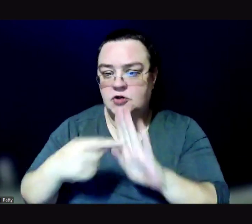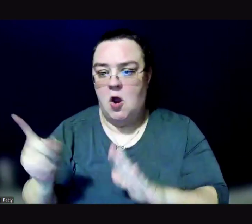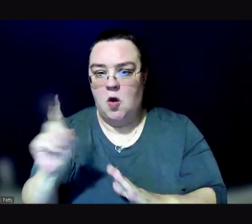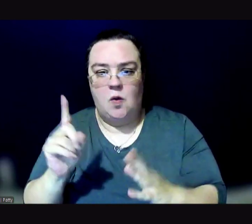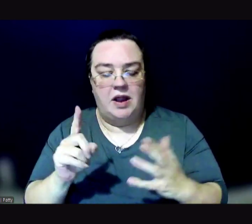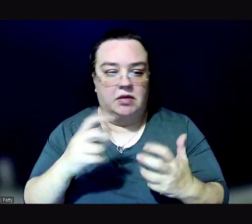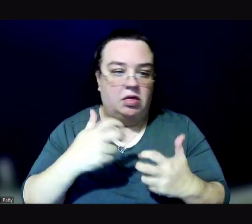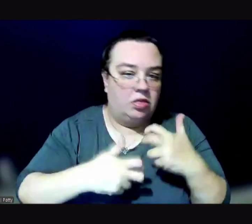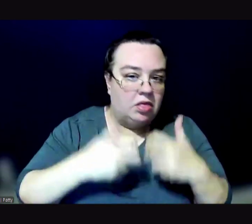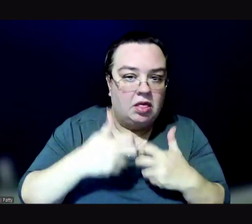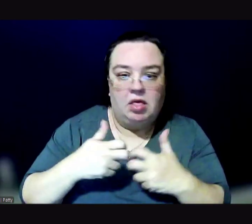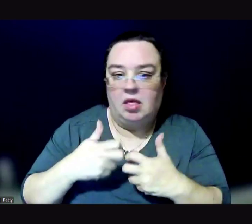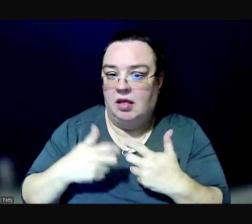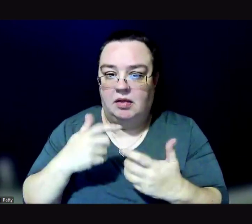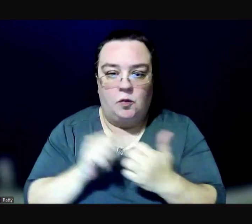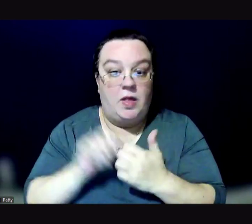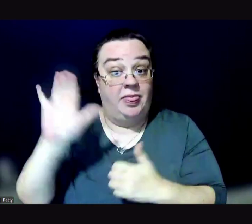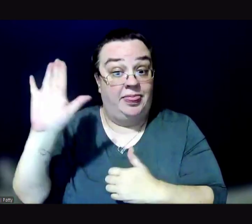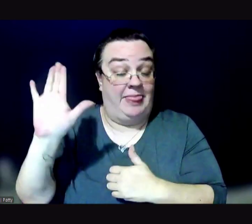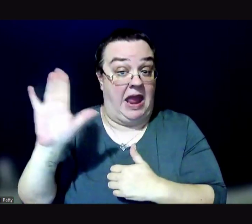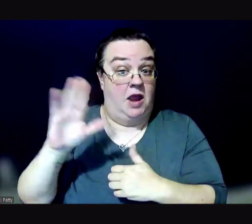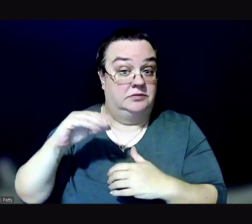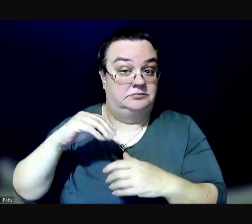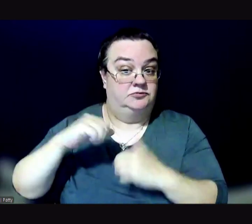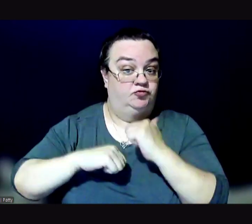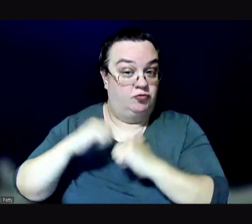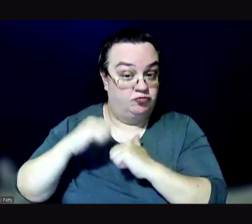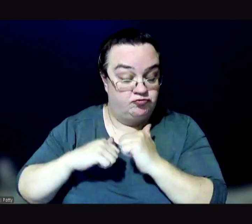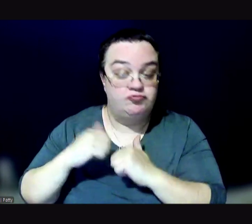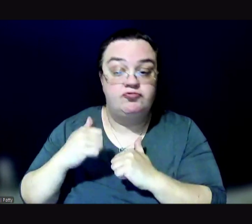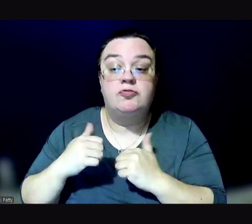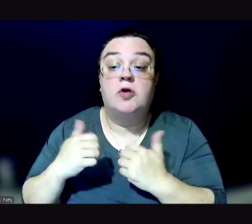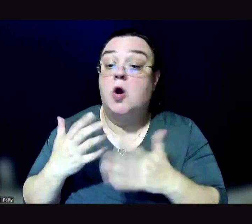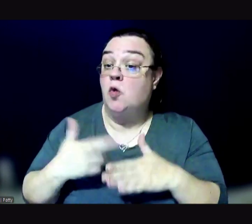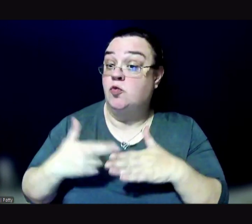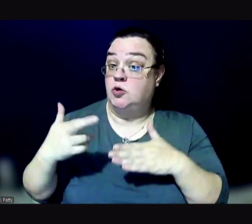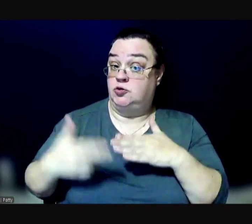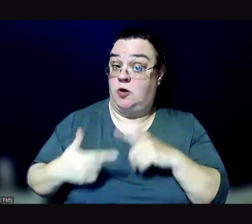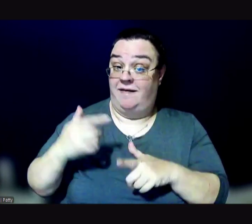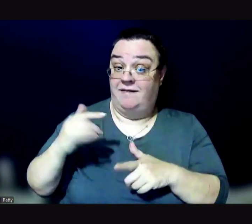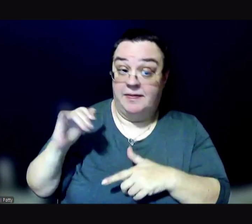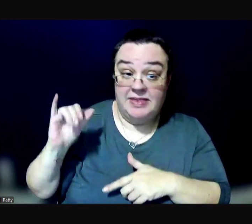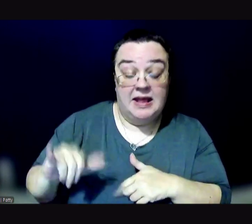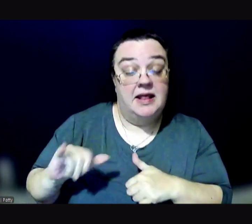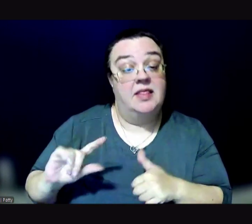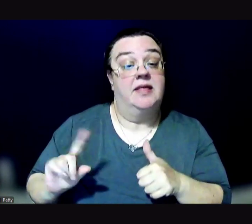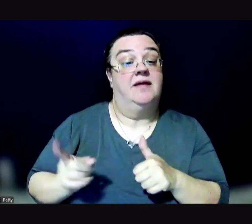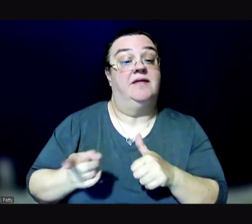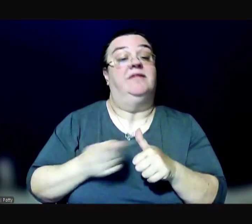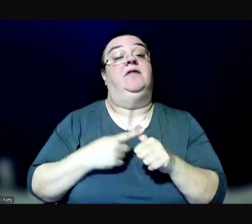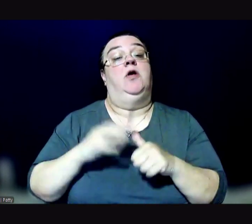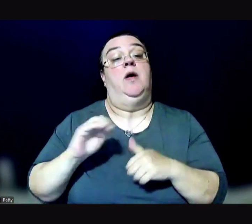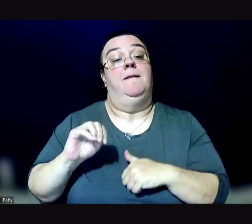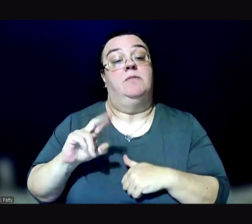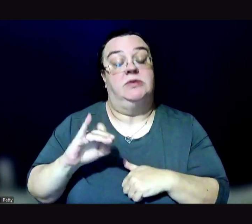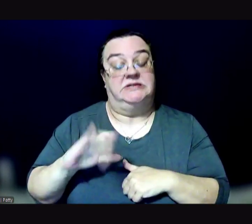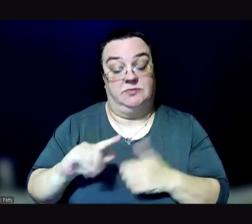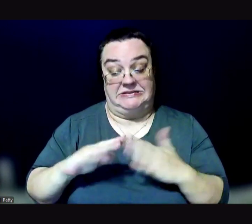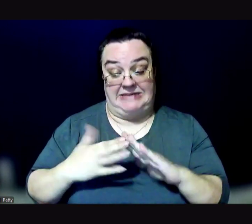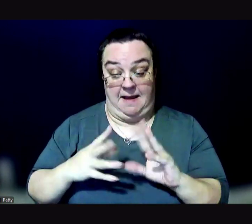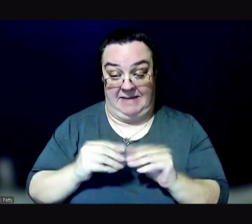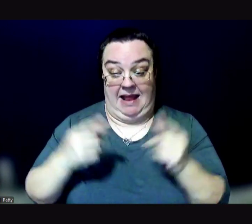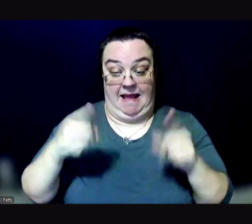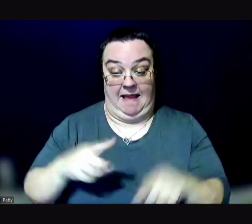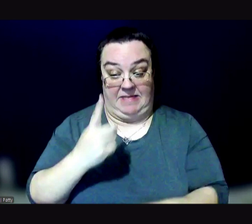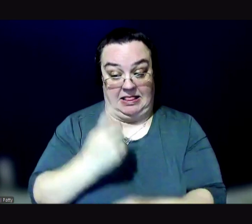their infrastructure. So, as a result of that, the first municipal town meeting happened last year, and they're